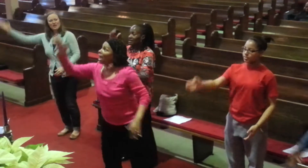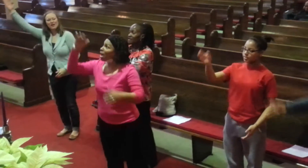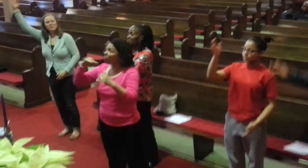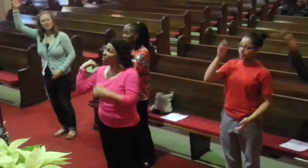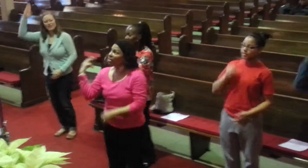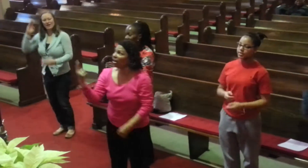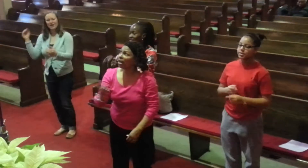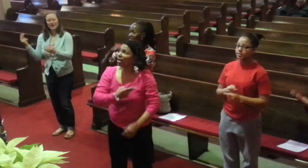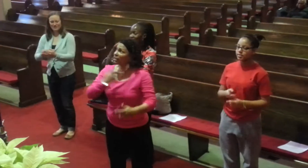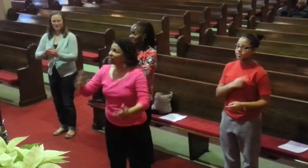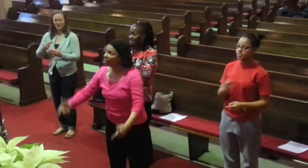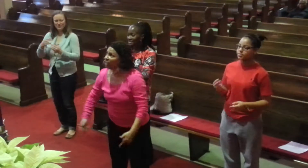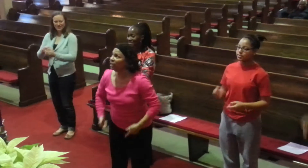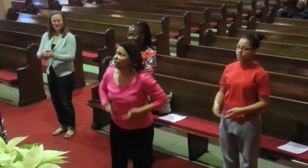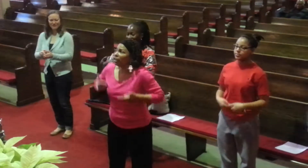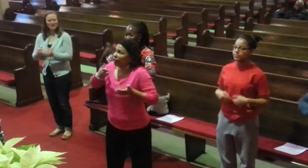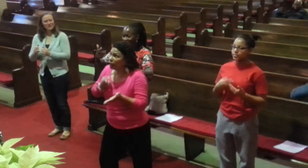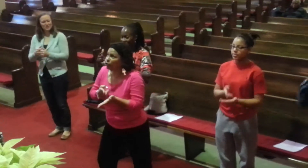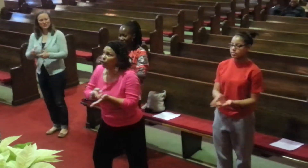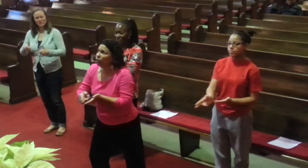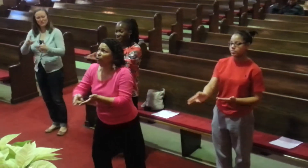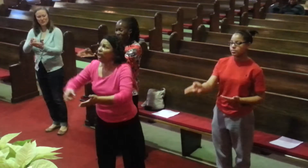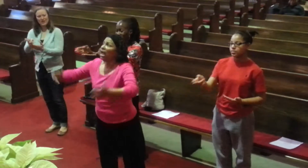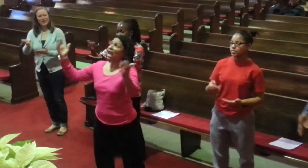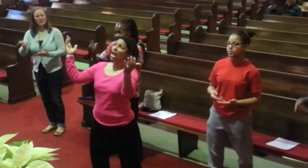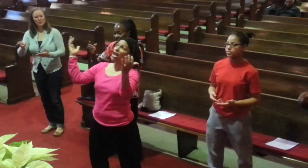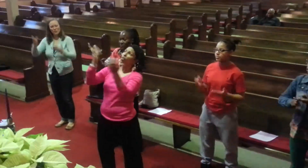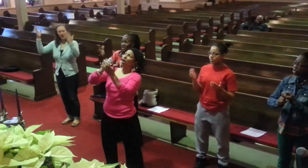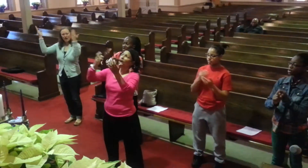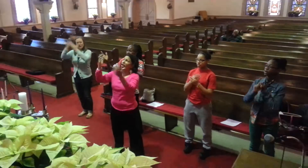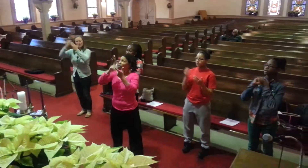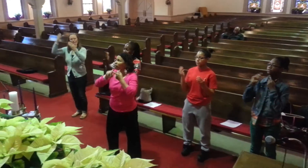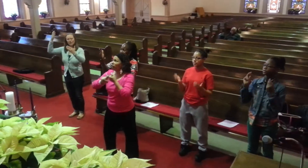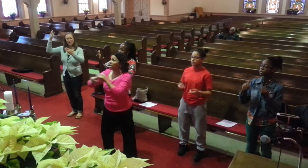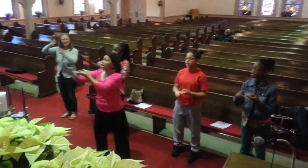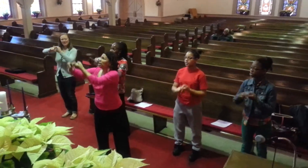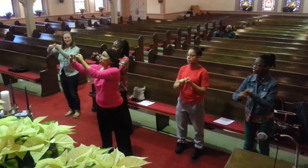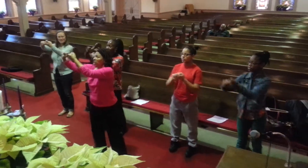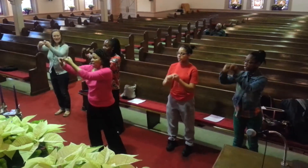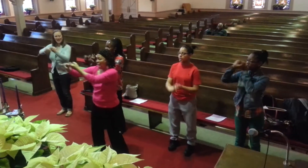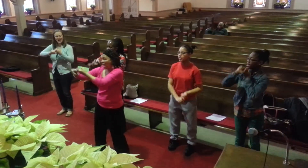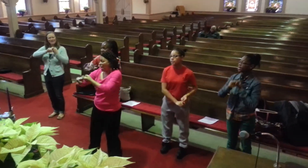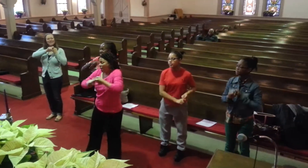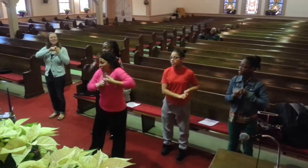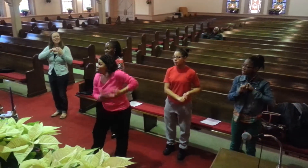God with us, the living truth, and what a friend we have in